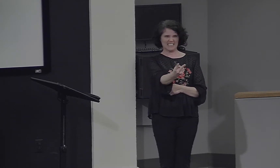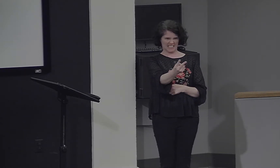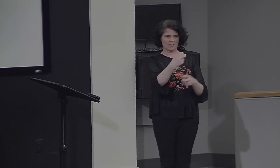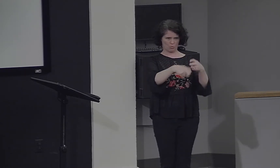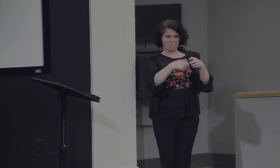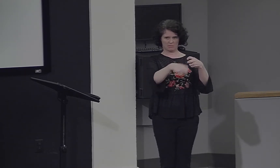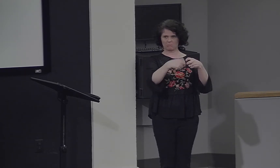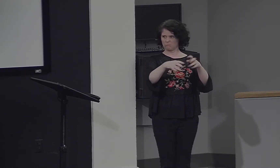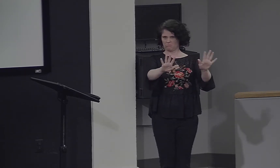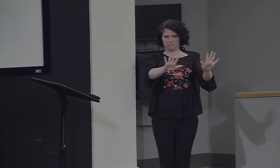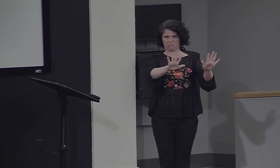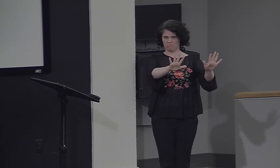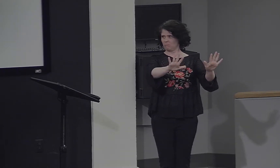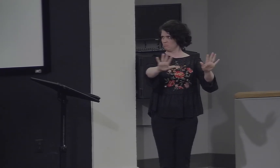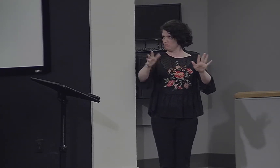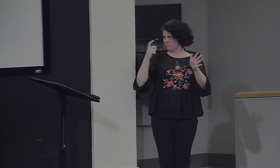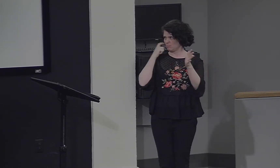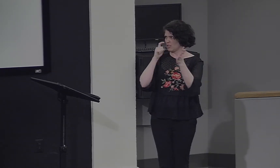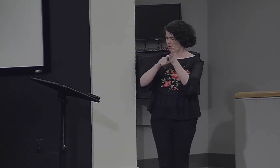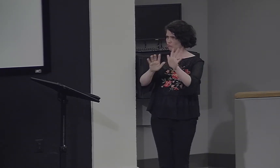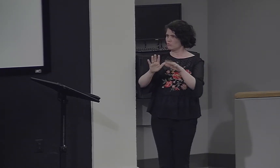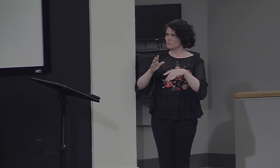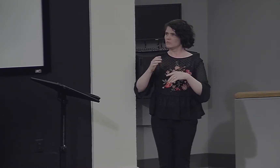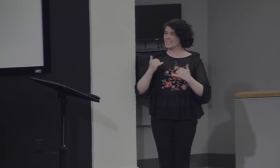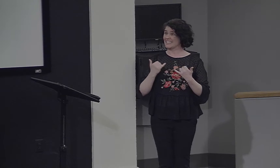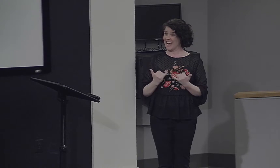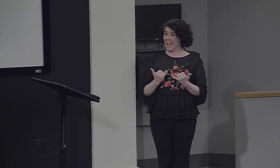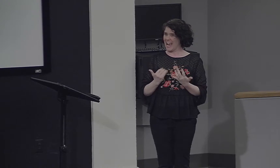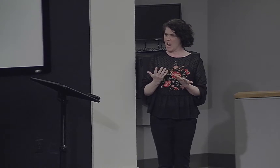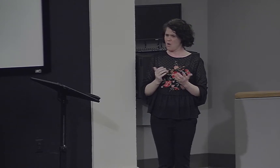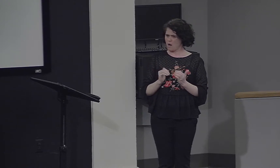Often as interpreters, we see the problems.